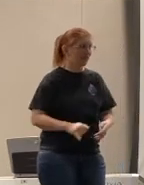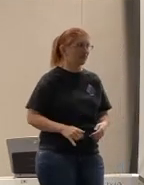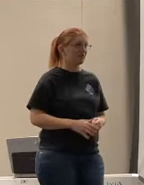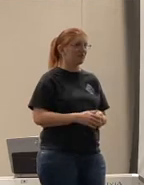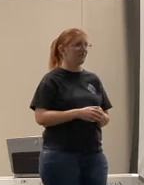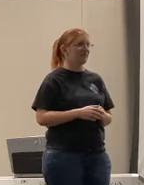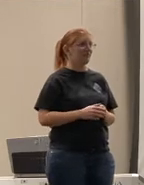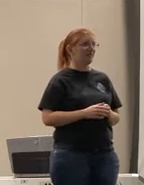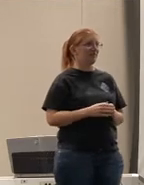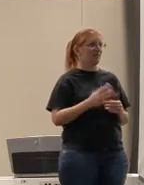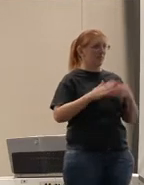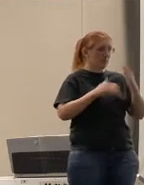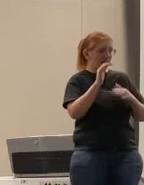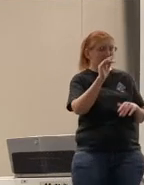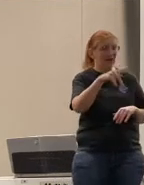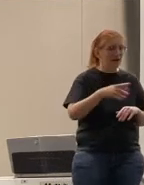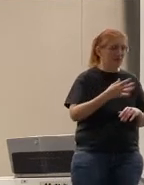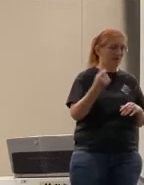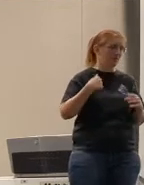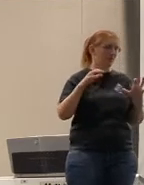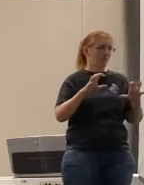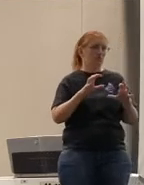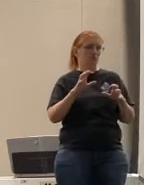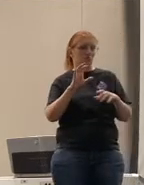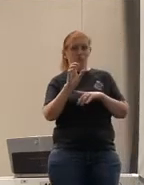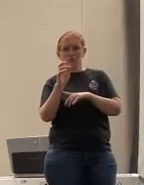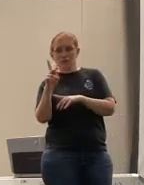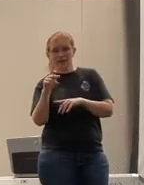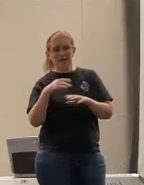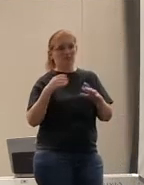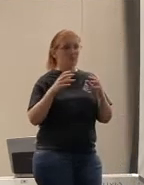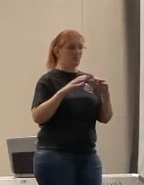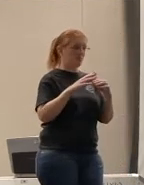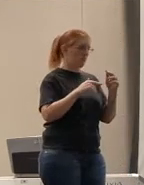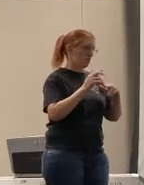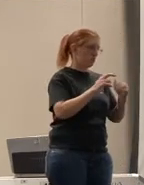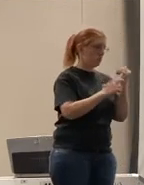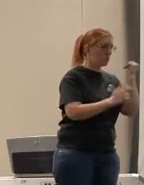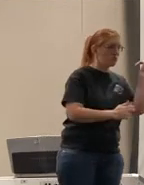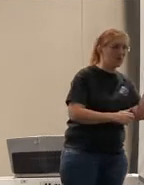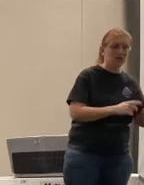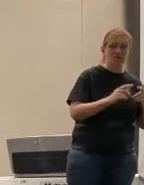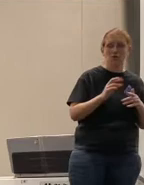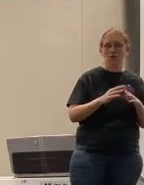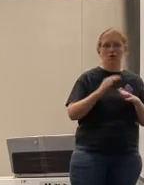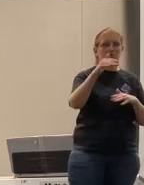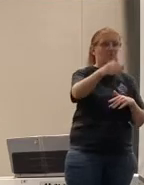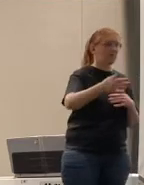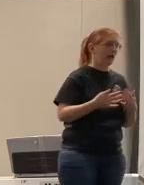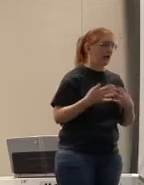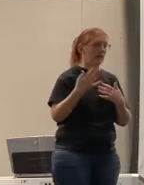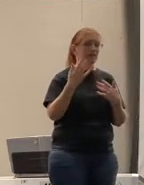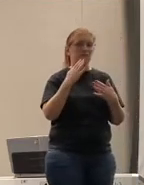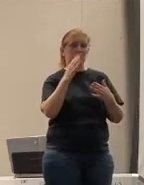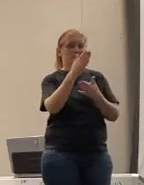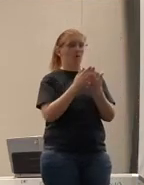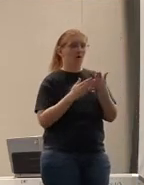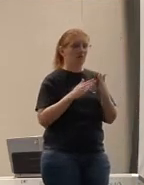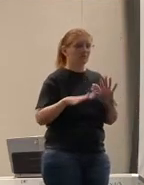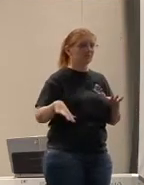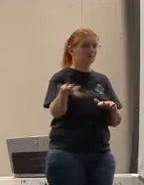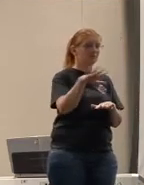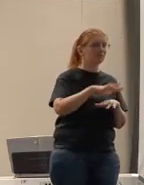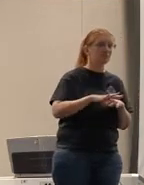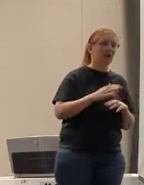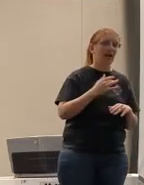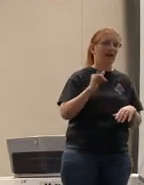so we can build it up, and you can, just like a little creek, and you can build a bridge to Bithia over there and just be a part of it. And I just